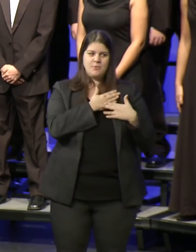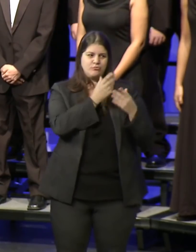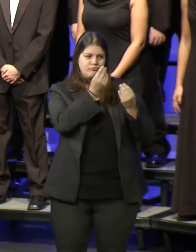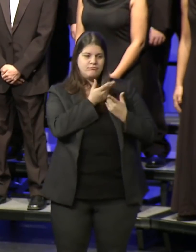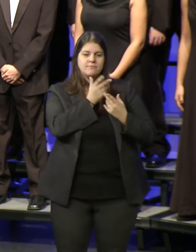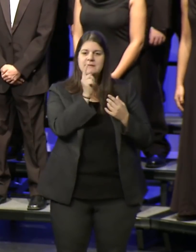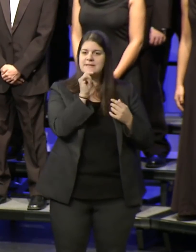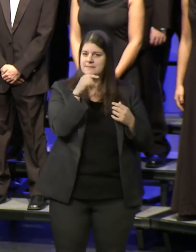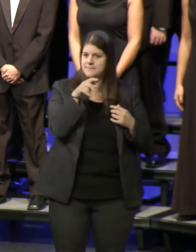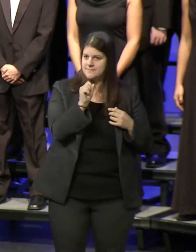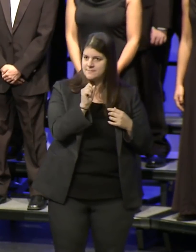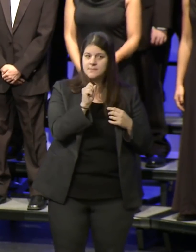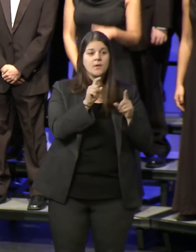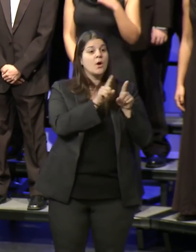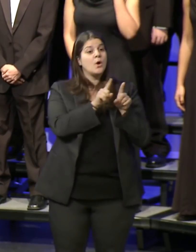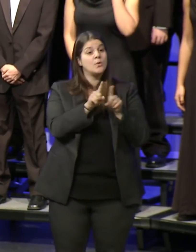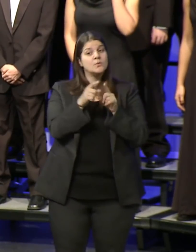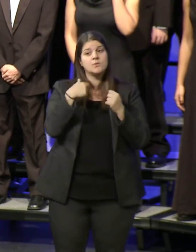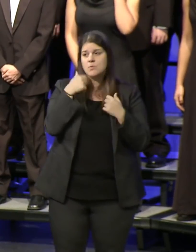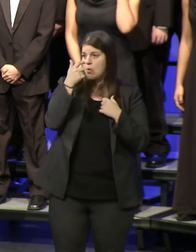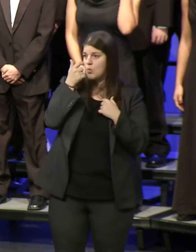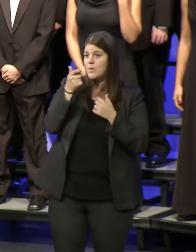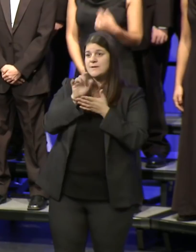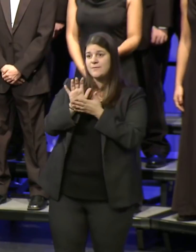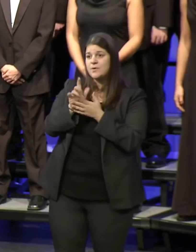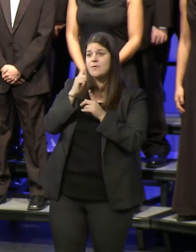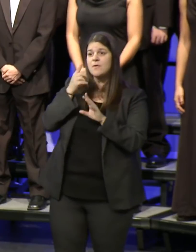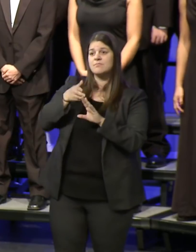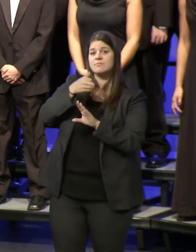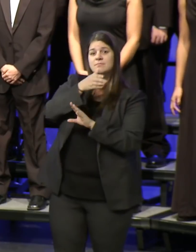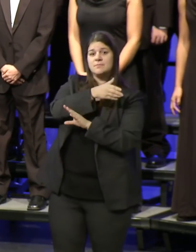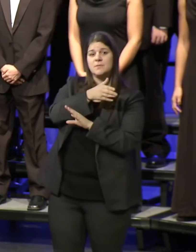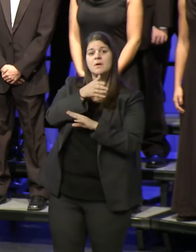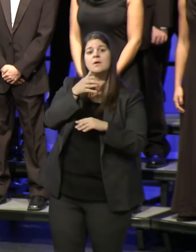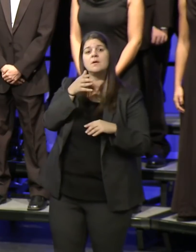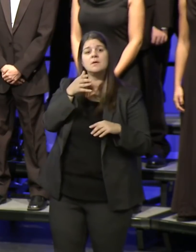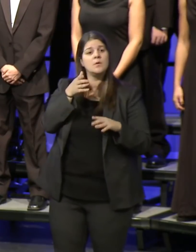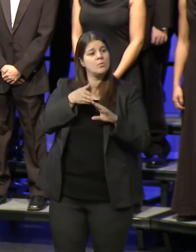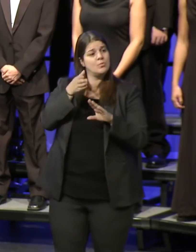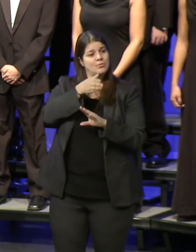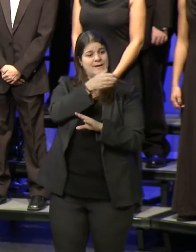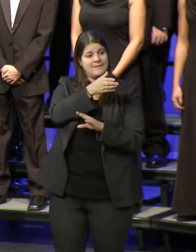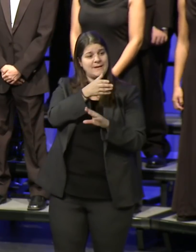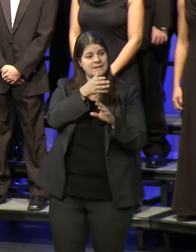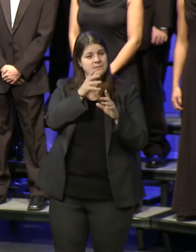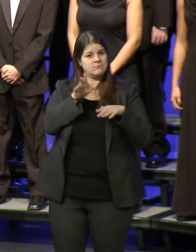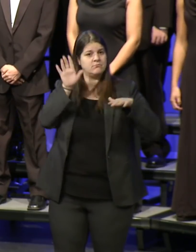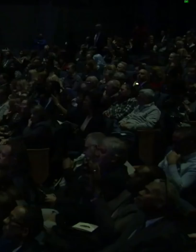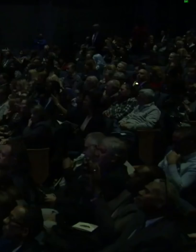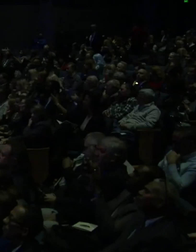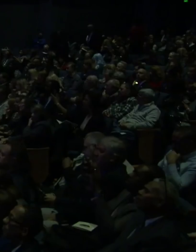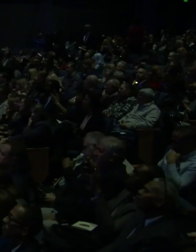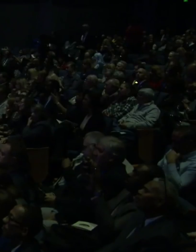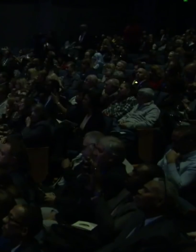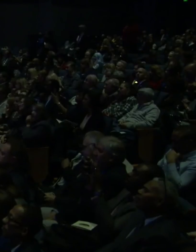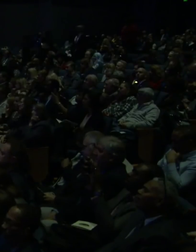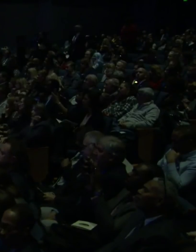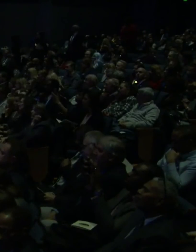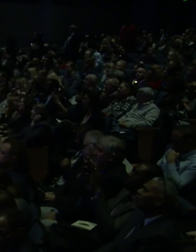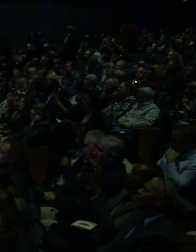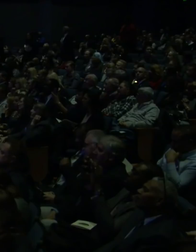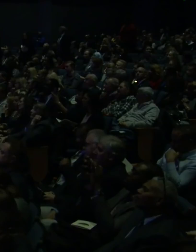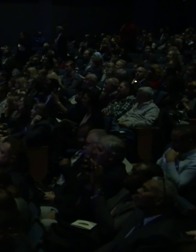tips. I also watched some of the videos of the previous installation ceremonies, and I can tell you for a